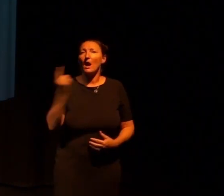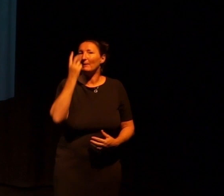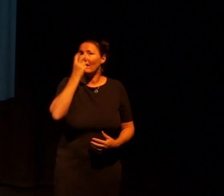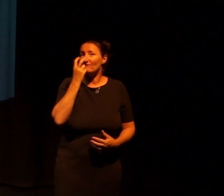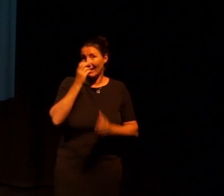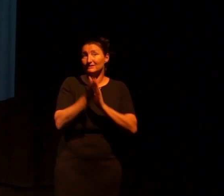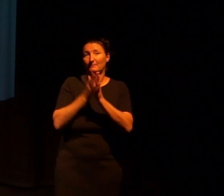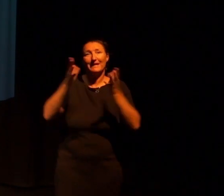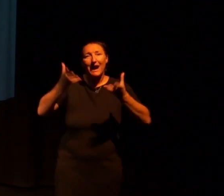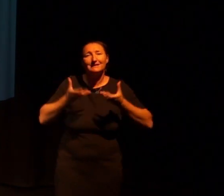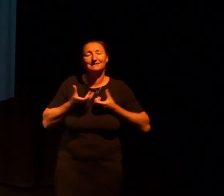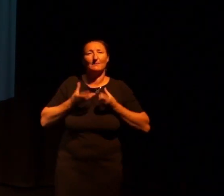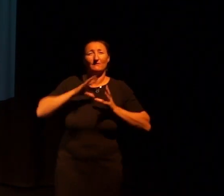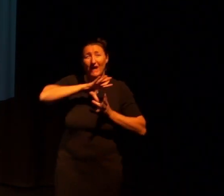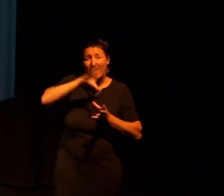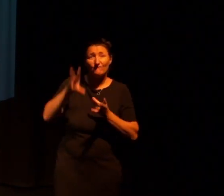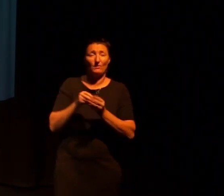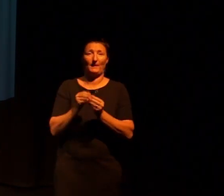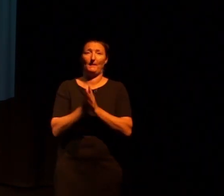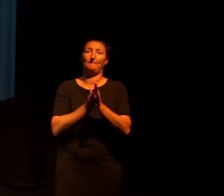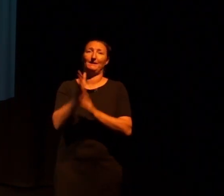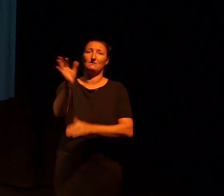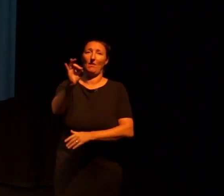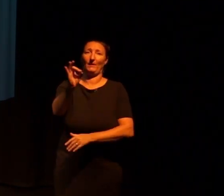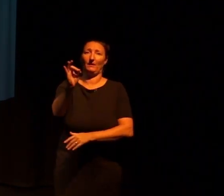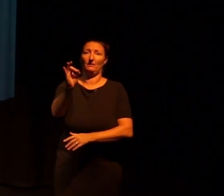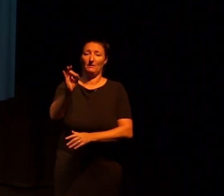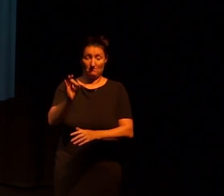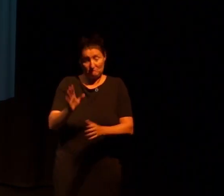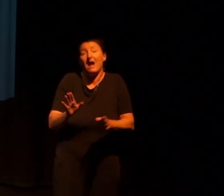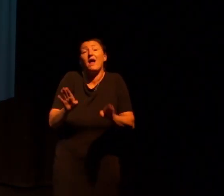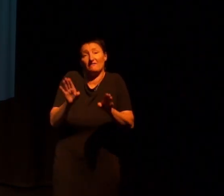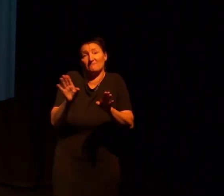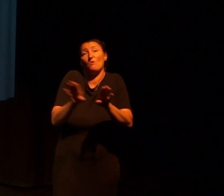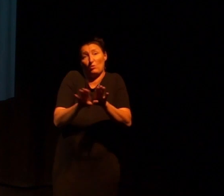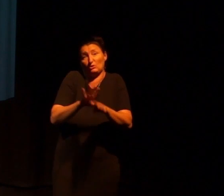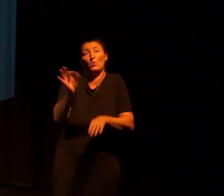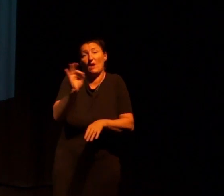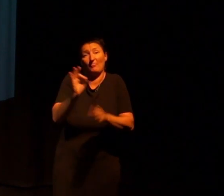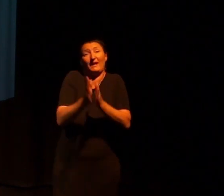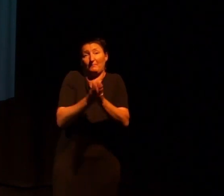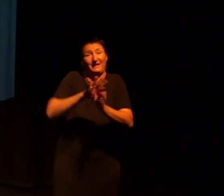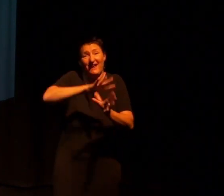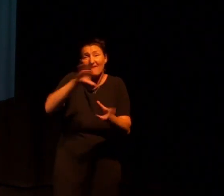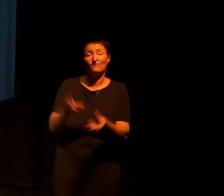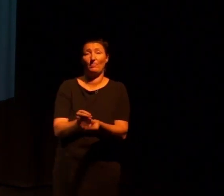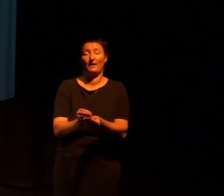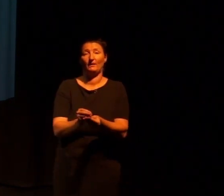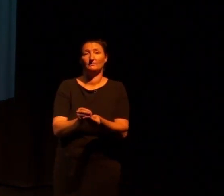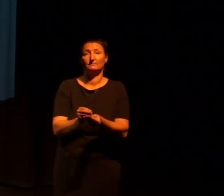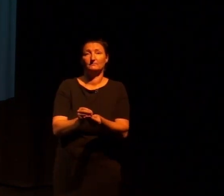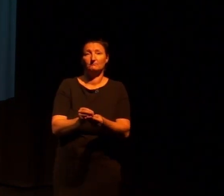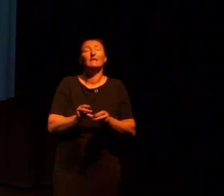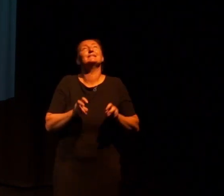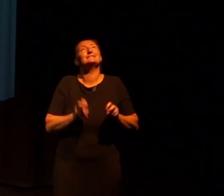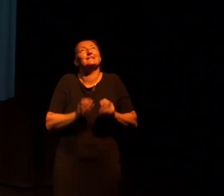is acceptance of everything meaning nothing and nothing meaning everything. Sit in the silence of